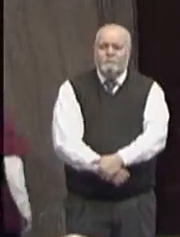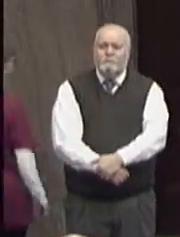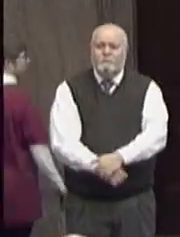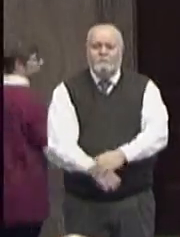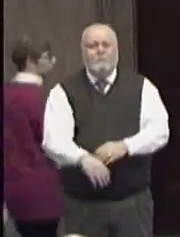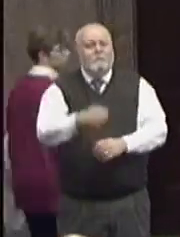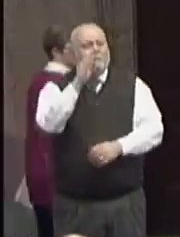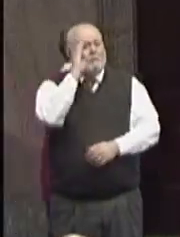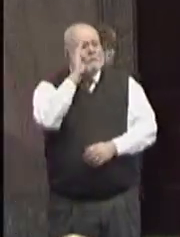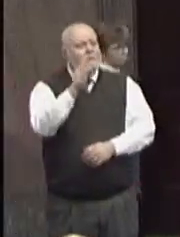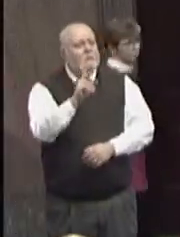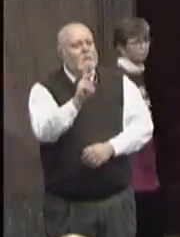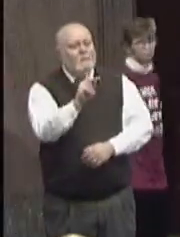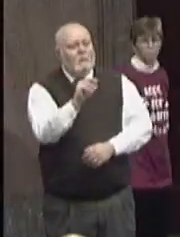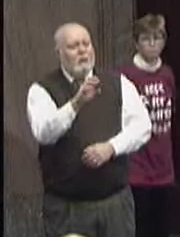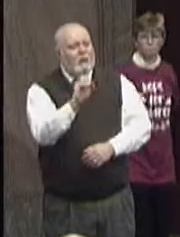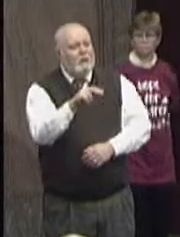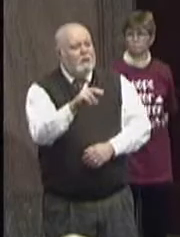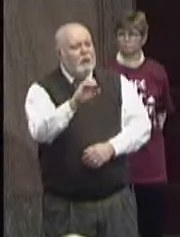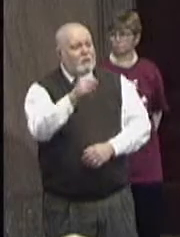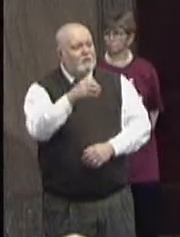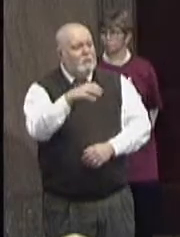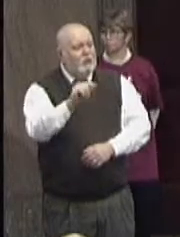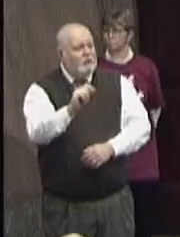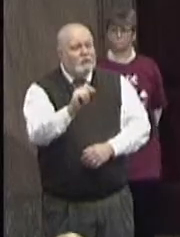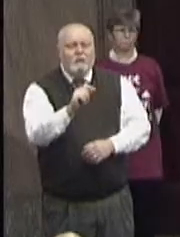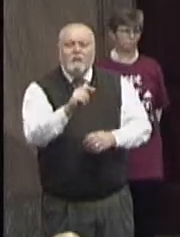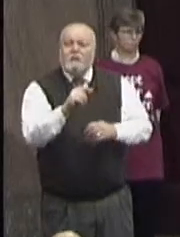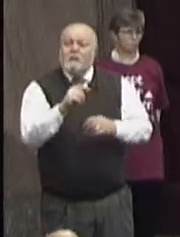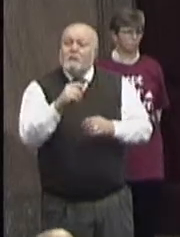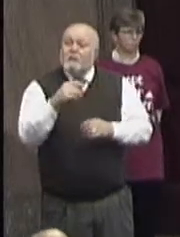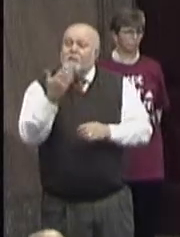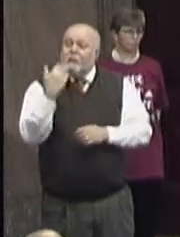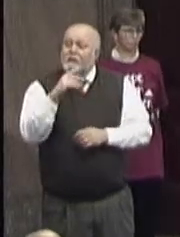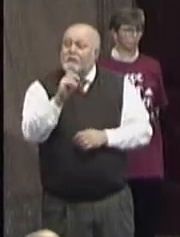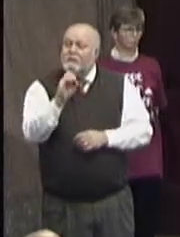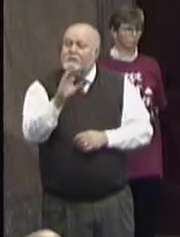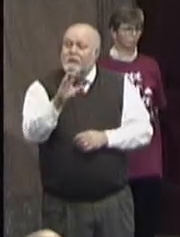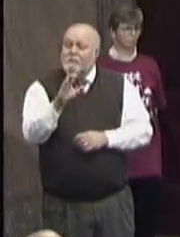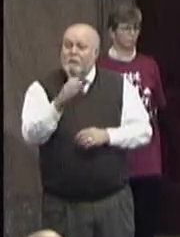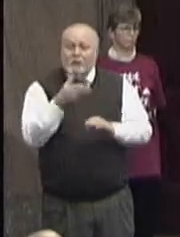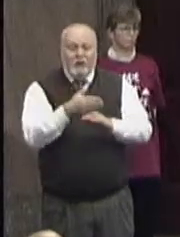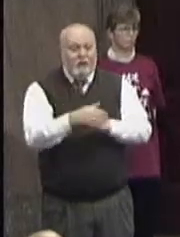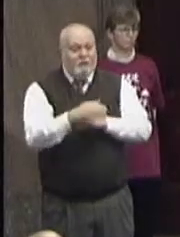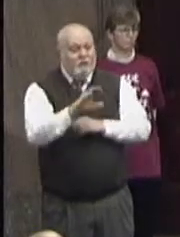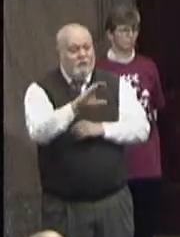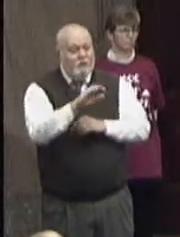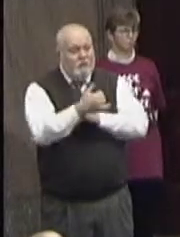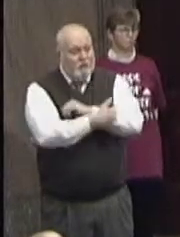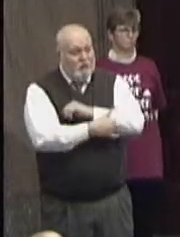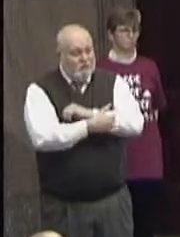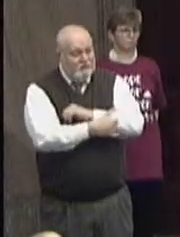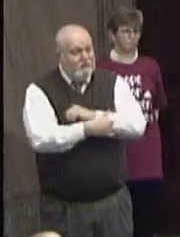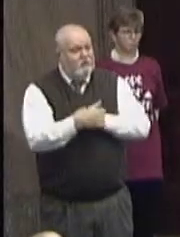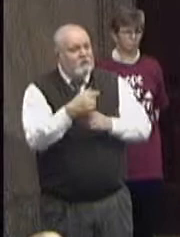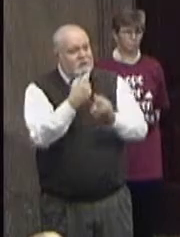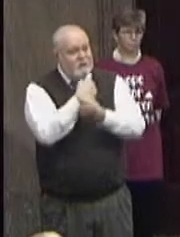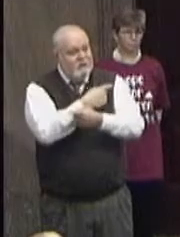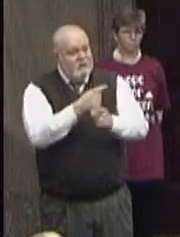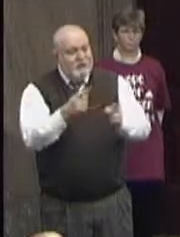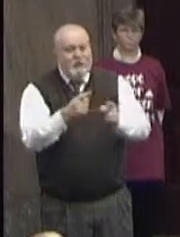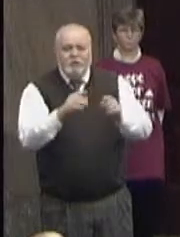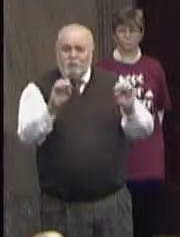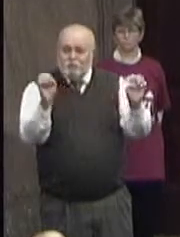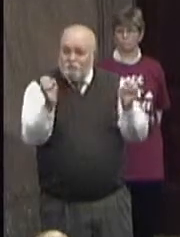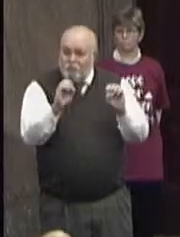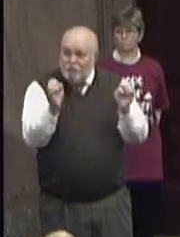Hello, my name is Karen Spottin. In December, after County Executive Dinolfo declared there was a crisis in early intervention children's